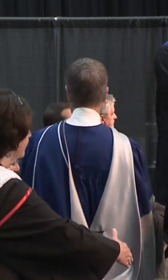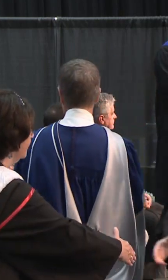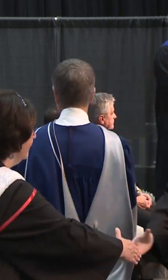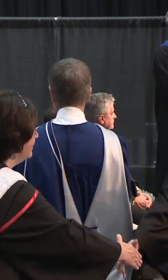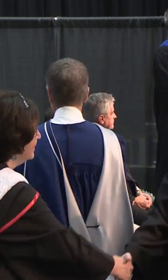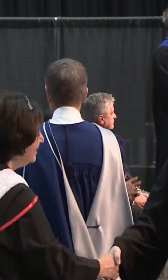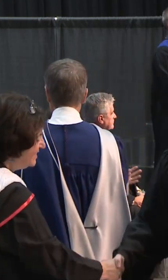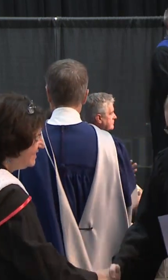Jordan Rogerson.